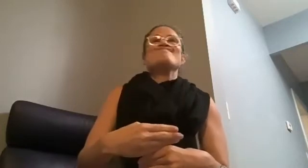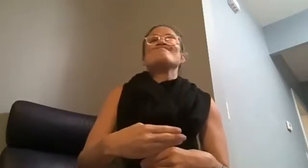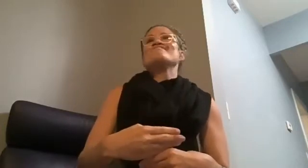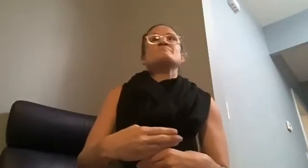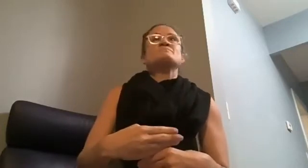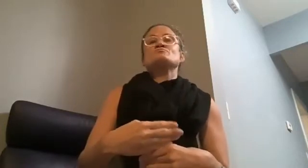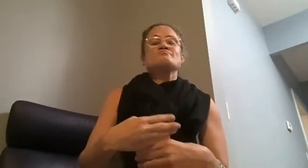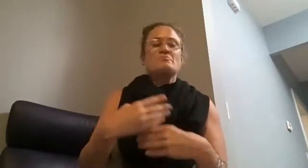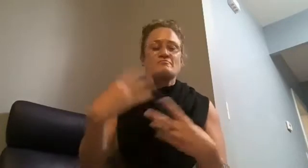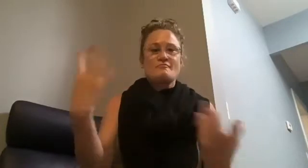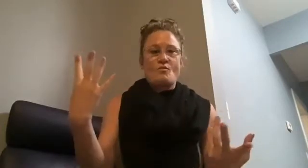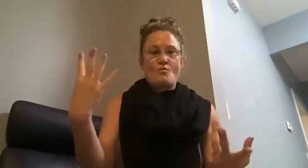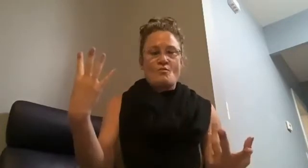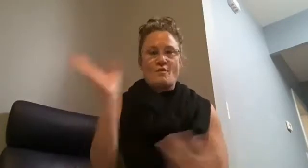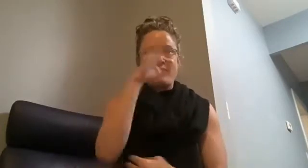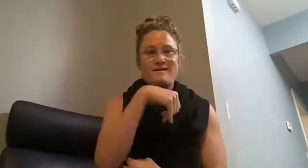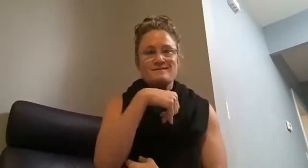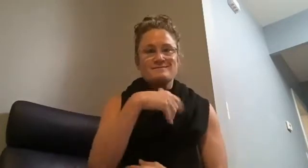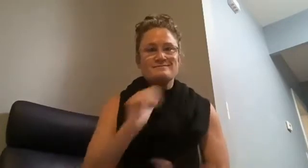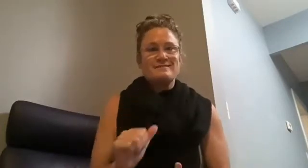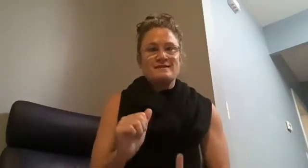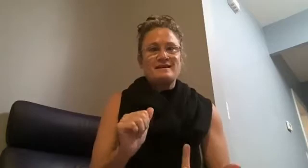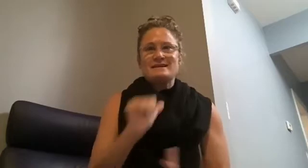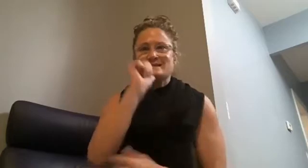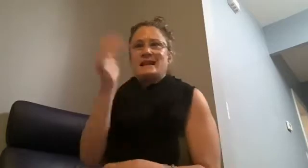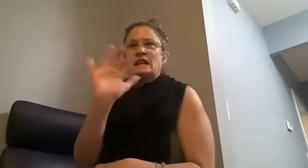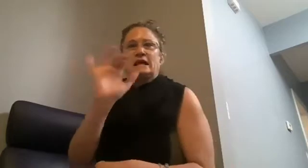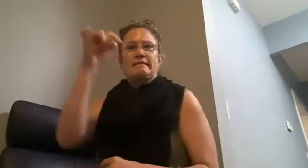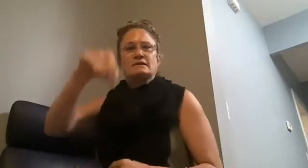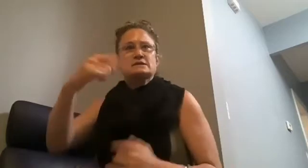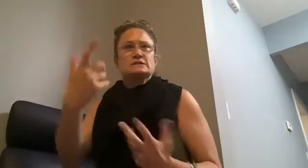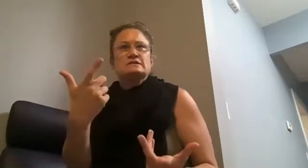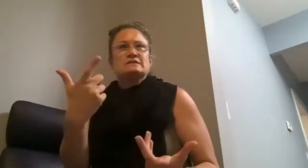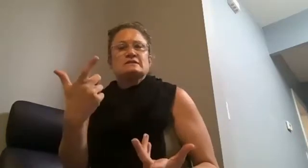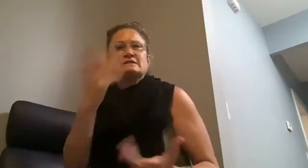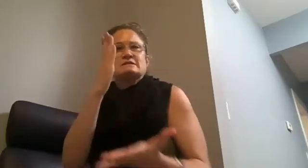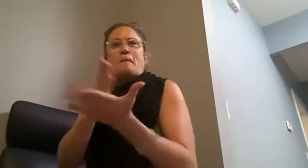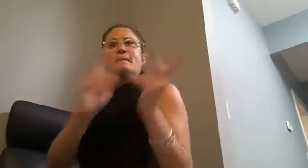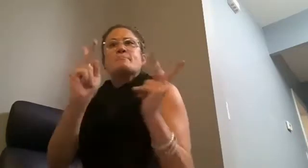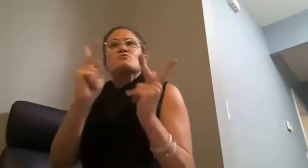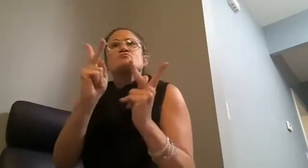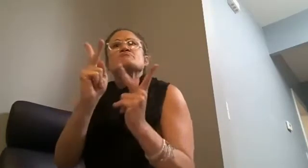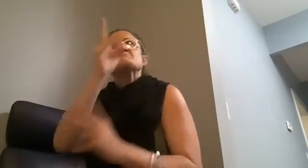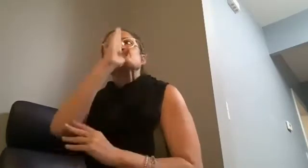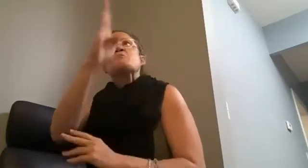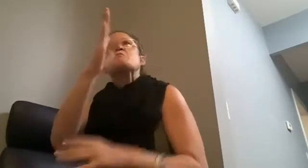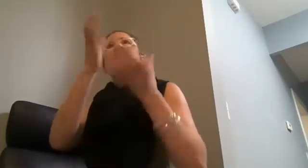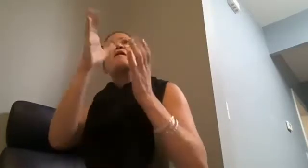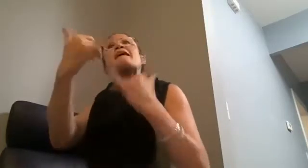because it's not like a pandemic stops people from needing to get sober. In fact, I would imagine that this is a period of time where a lot of